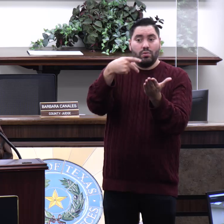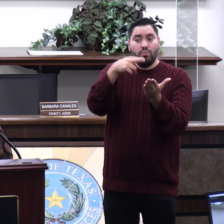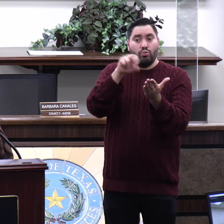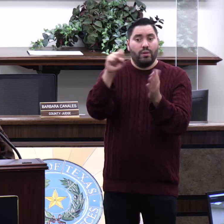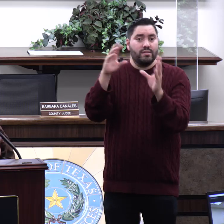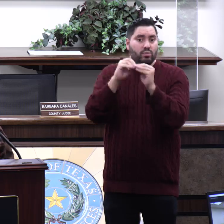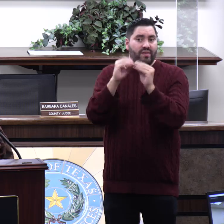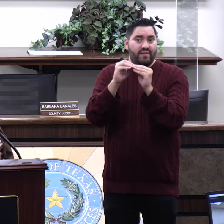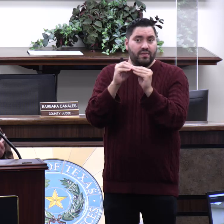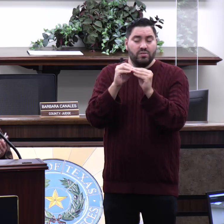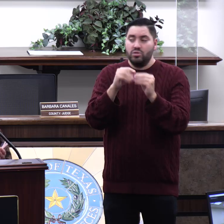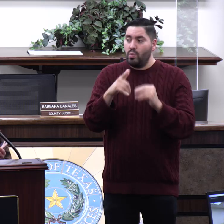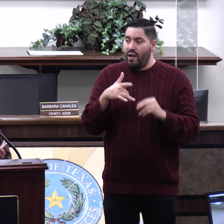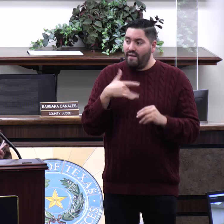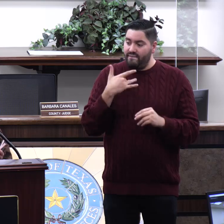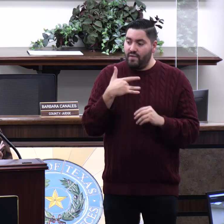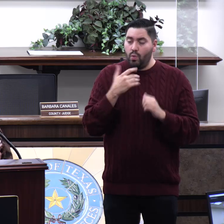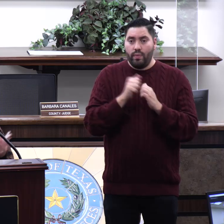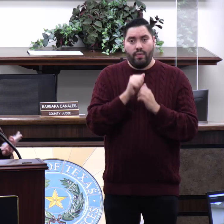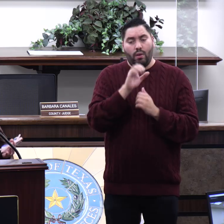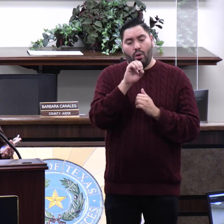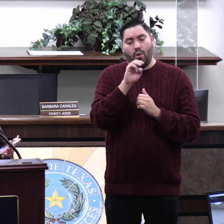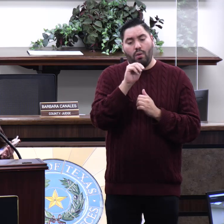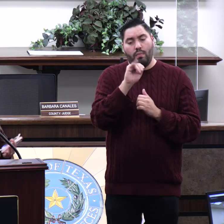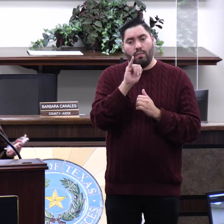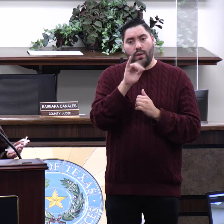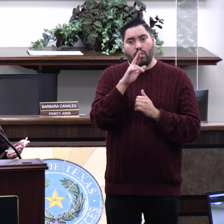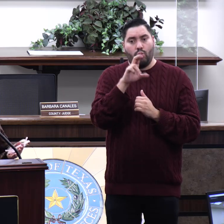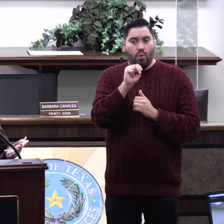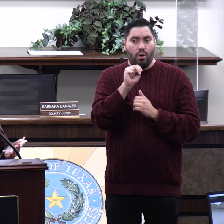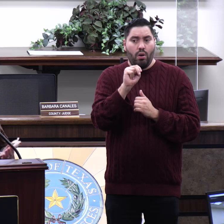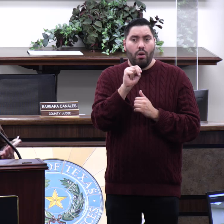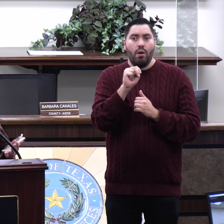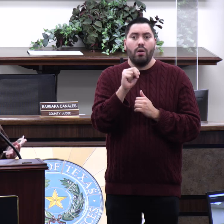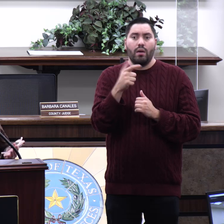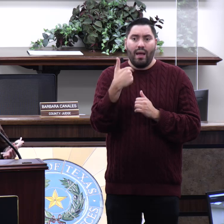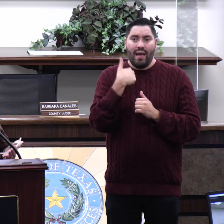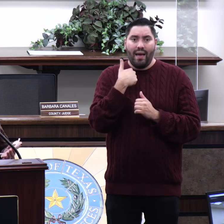And so I felt with Omicron, over the holidays, I issued